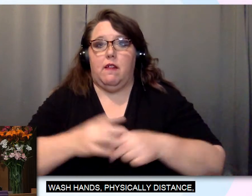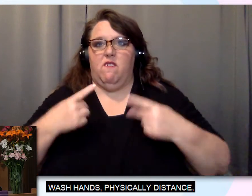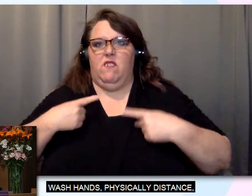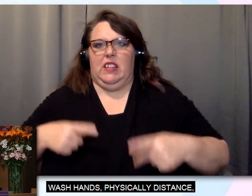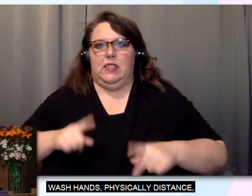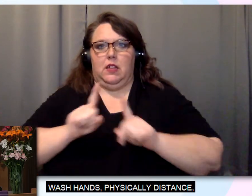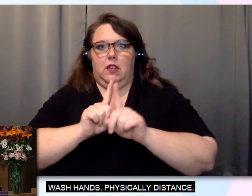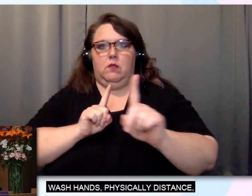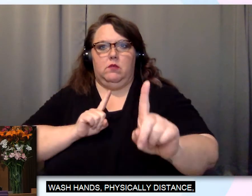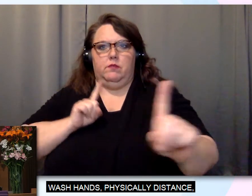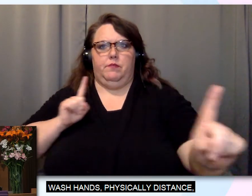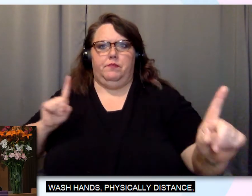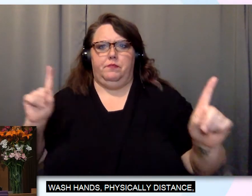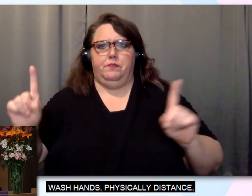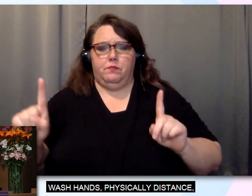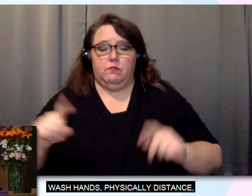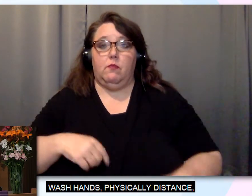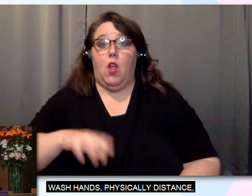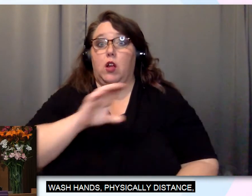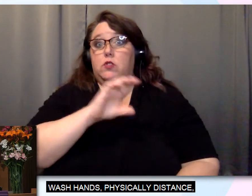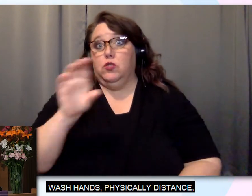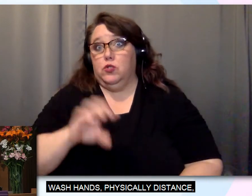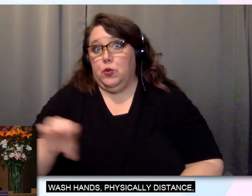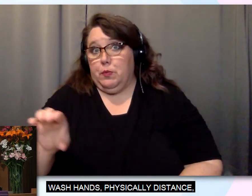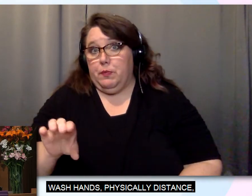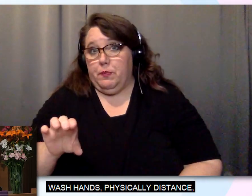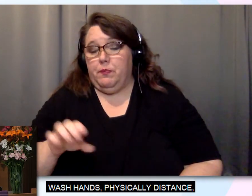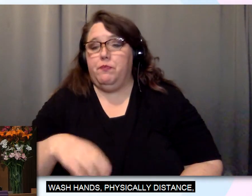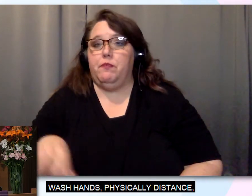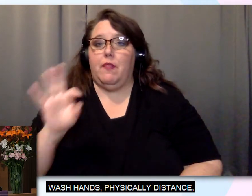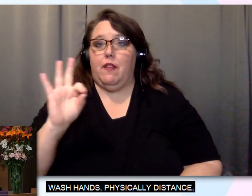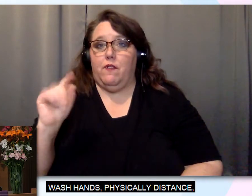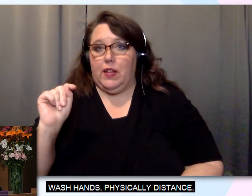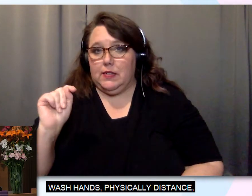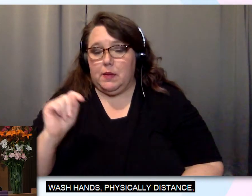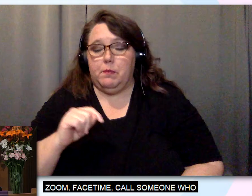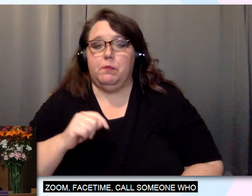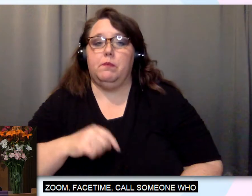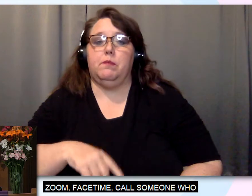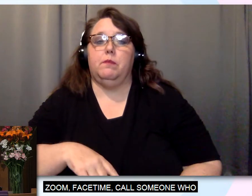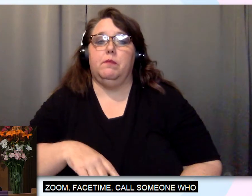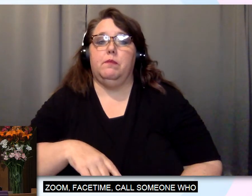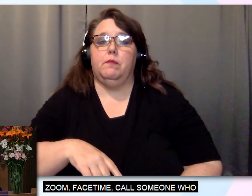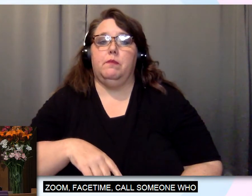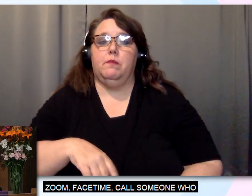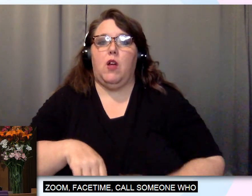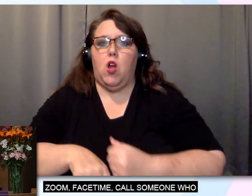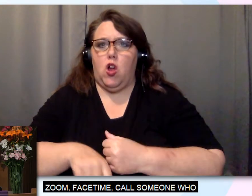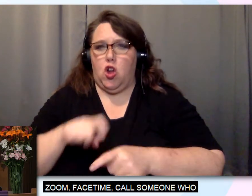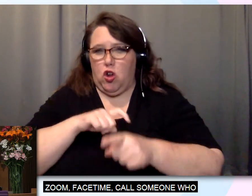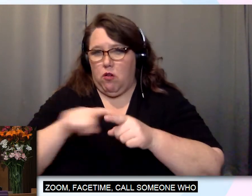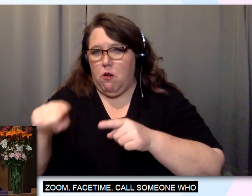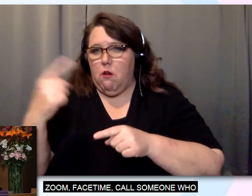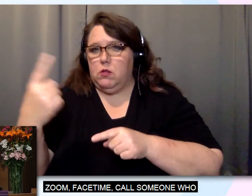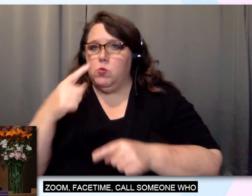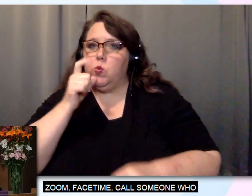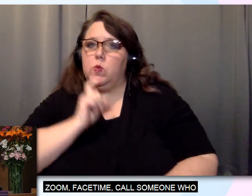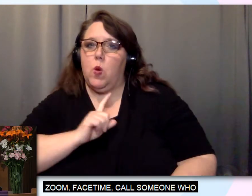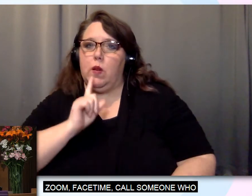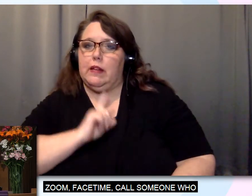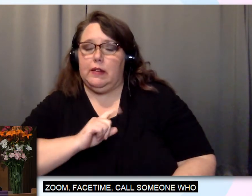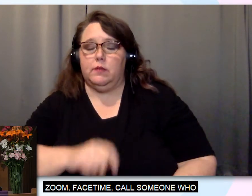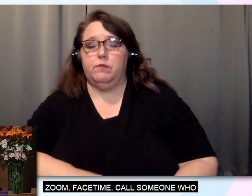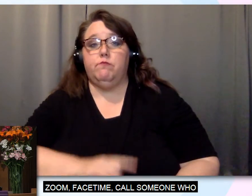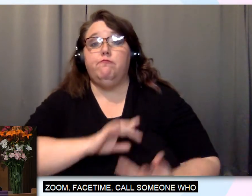hands, physically distance, Zoom, FaceTime, call someone